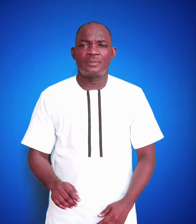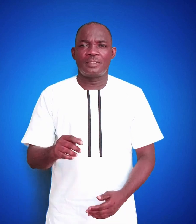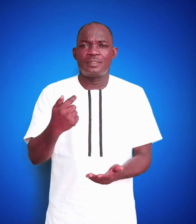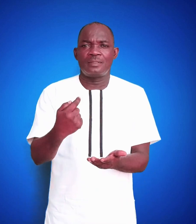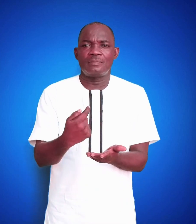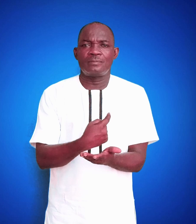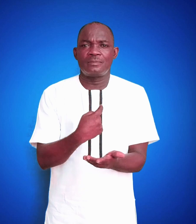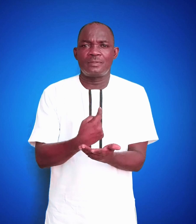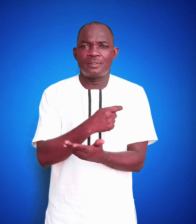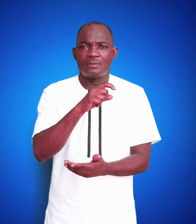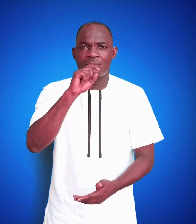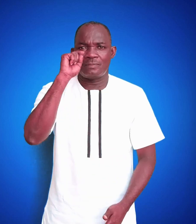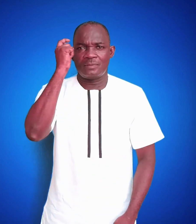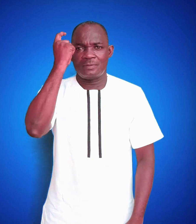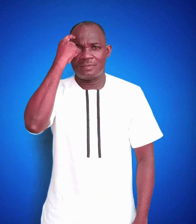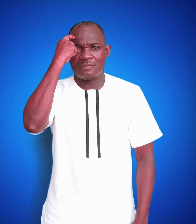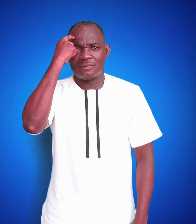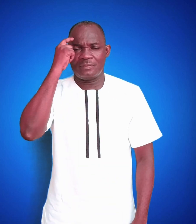Government of Ghana,